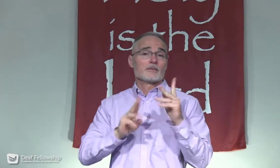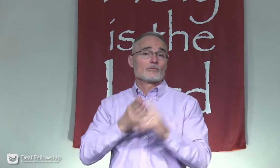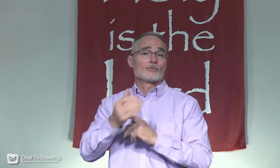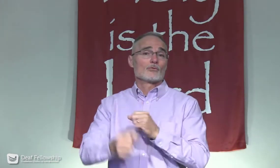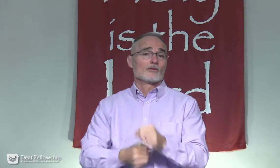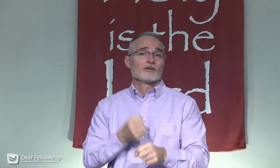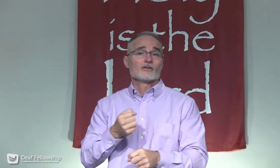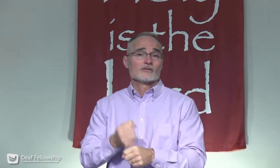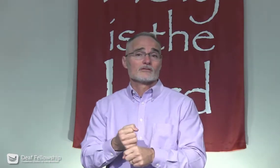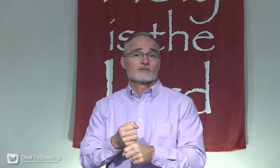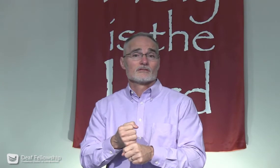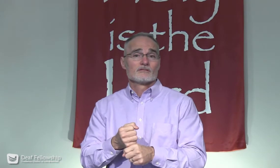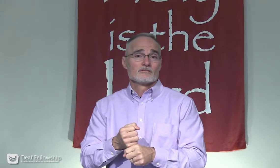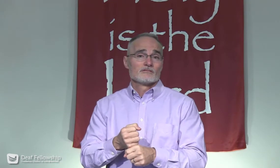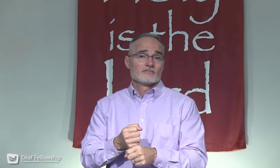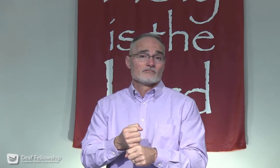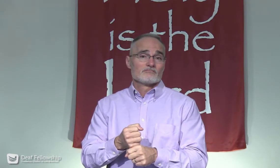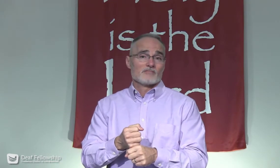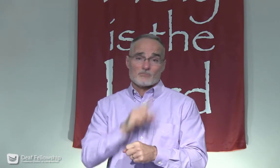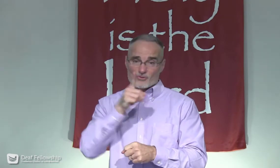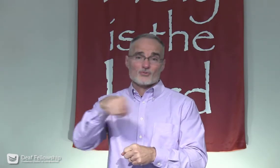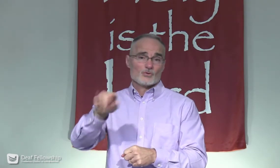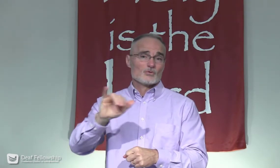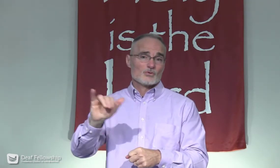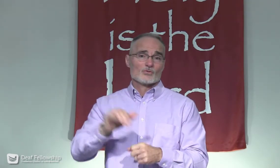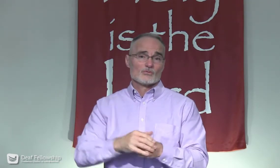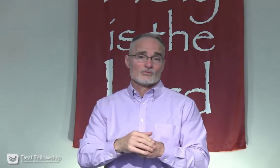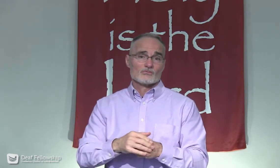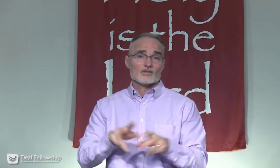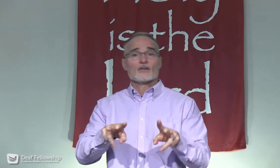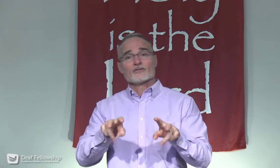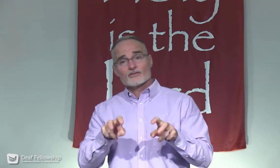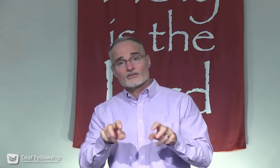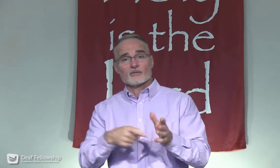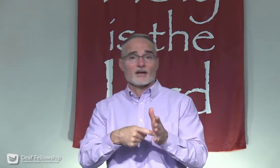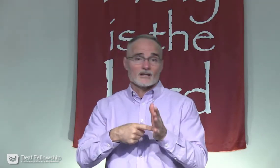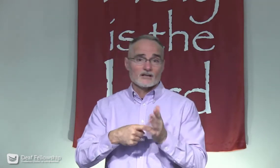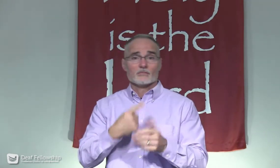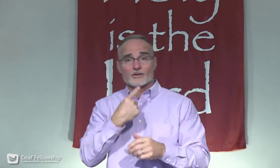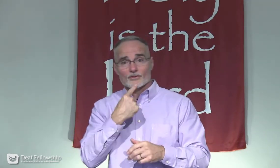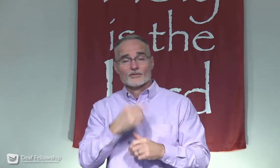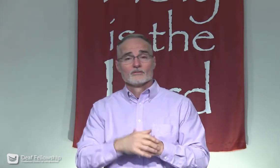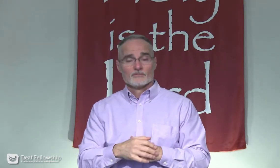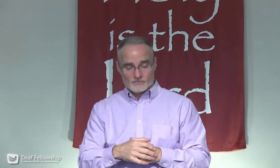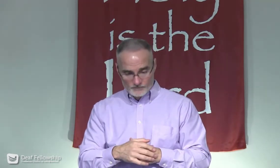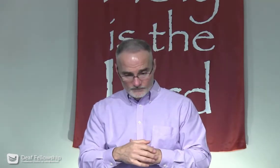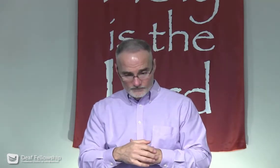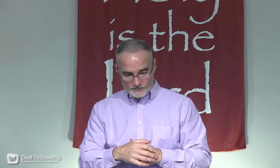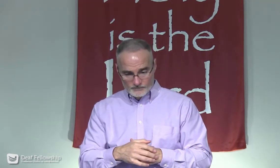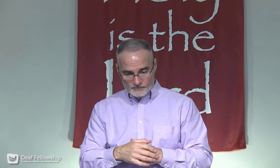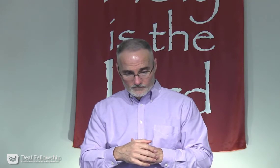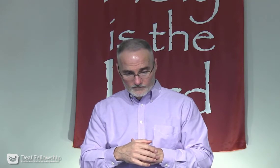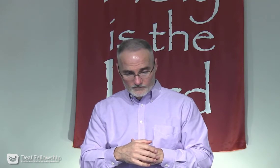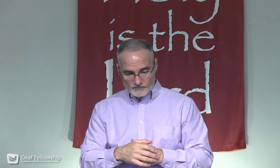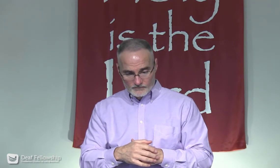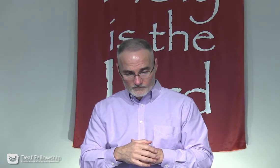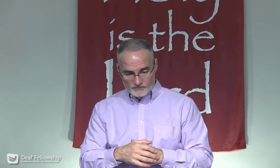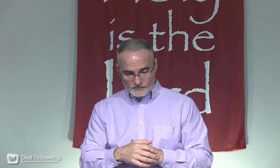Selfish, demanding, and bitter. And I've met many people through the years, and I'm sure you have as well, that are selfish,